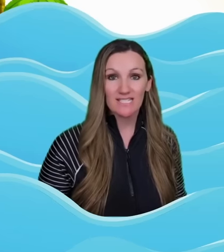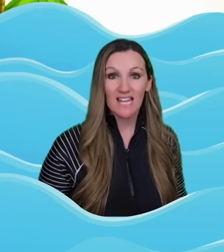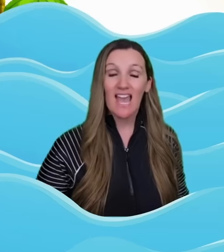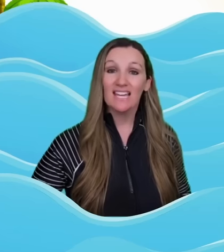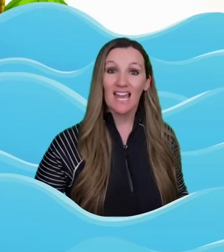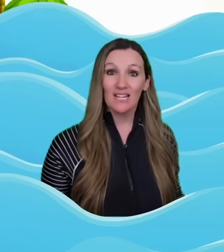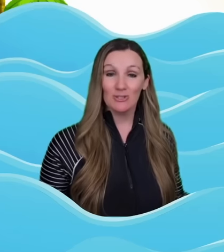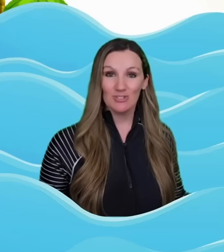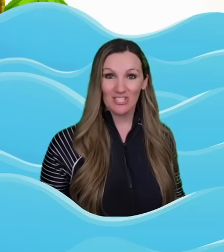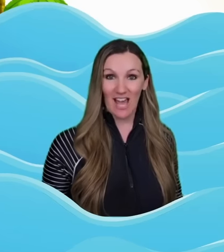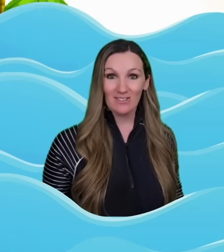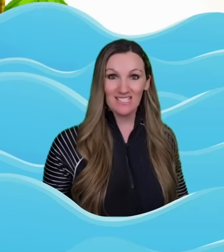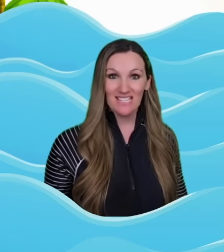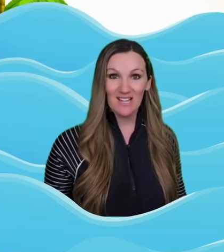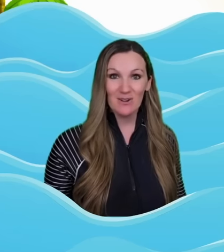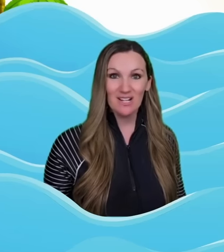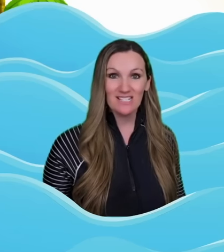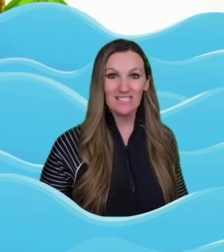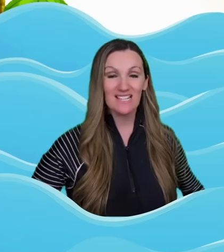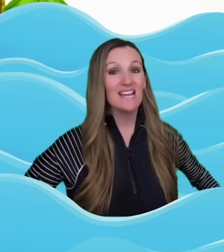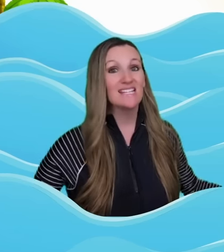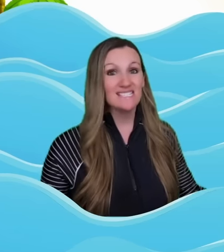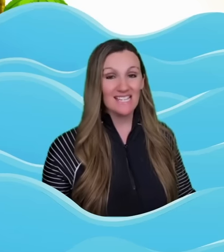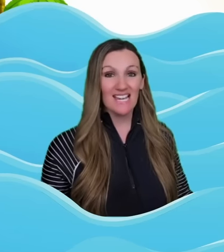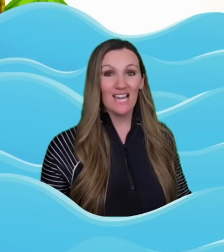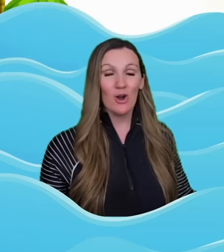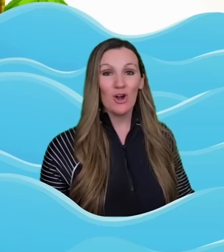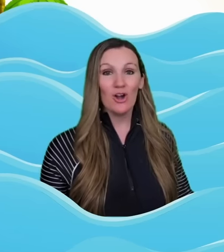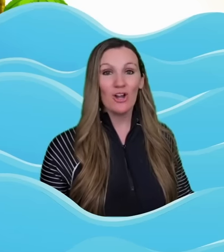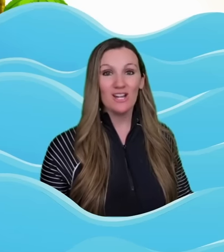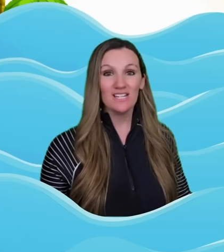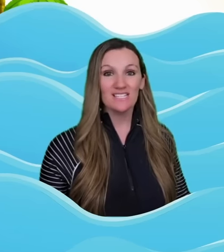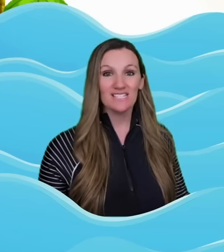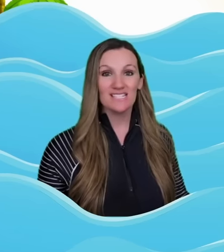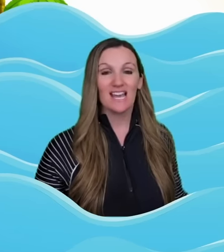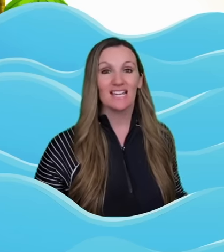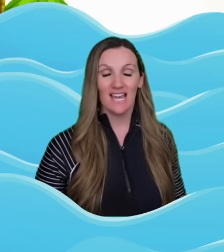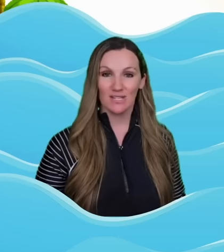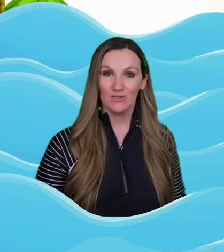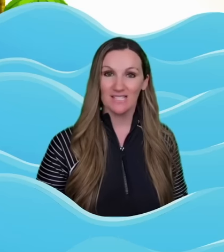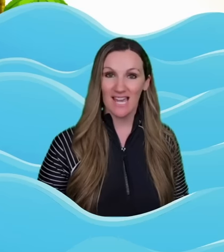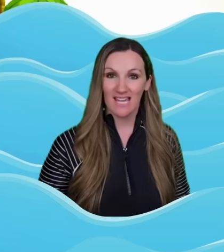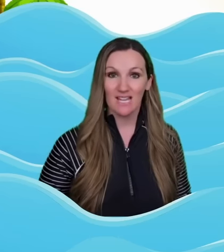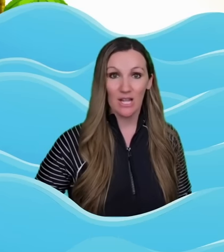Seahorse. Can you shout seahorse? Seahorse. Can you say it low?